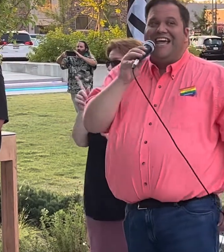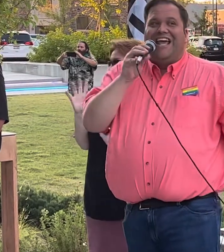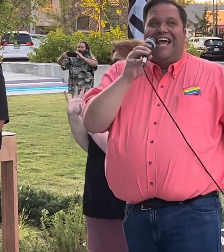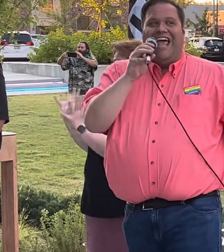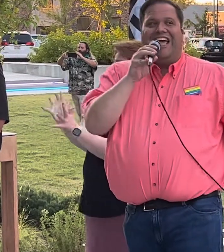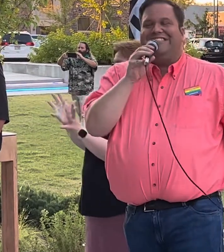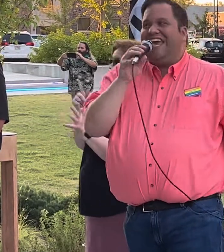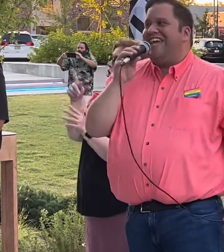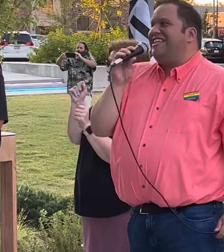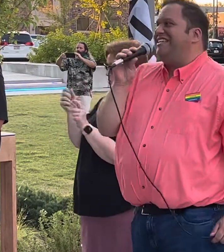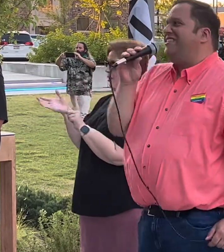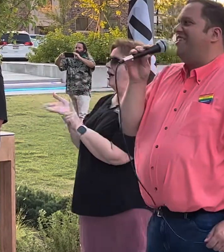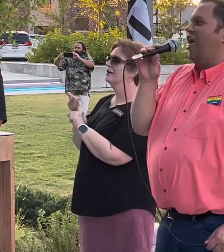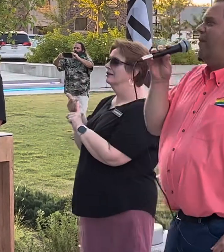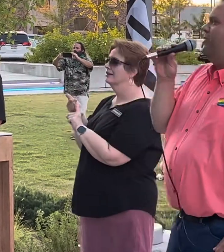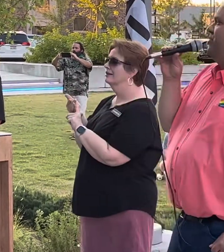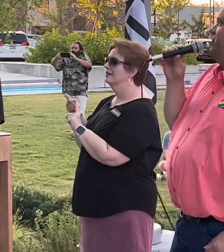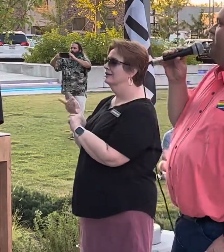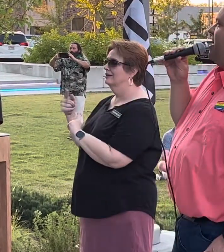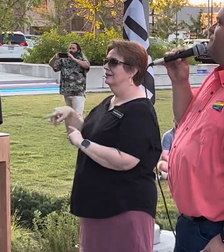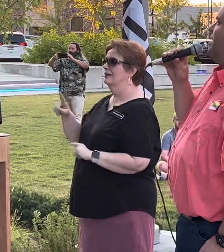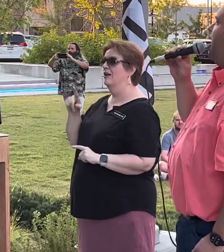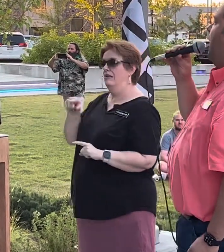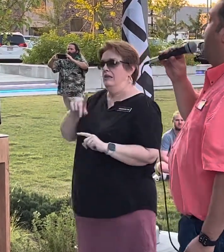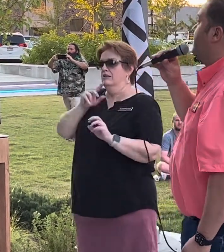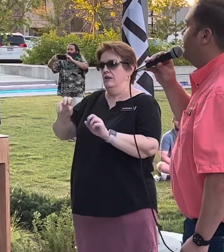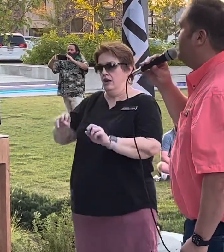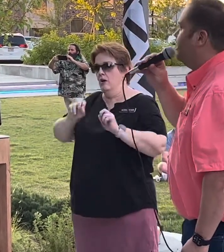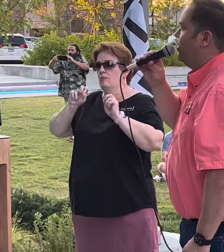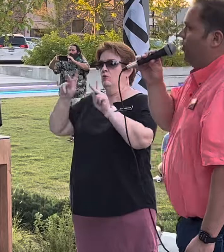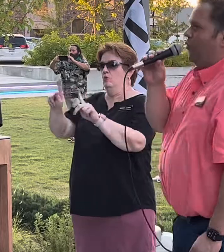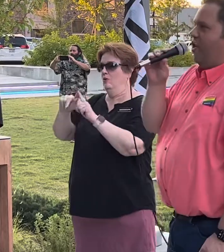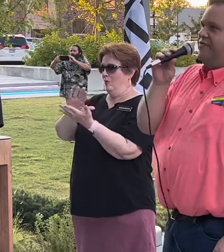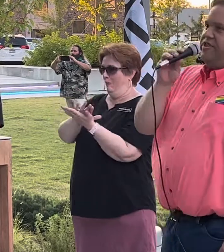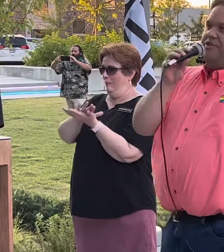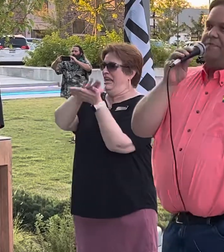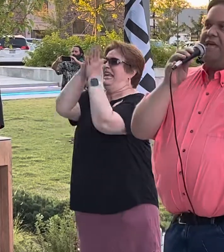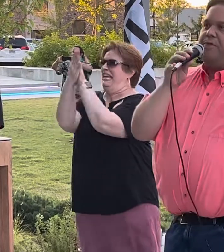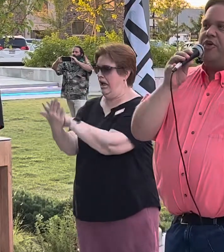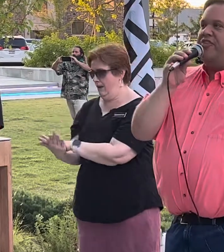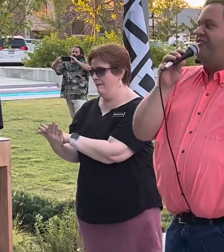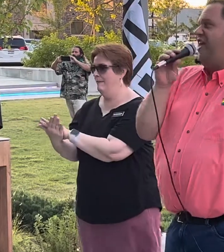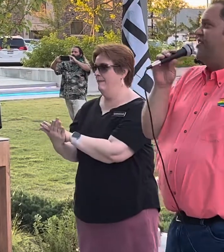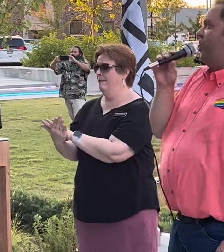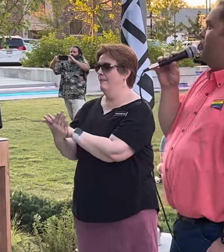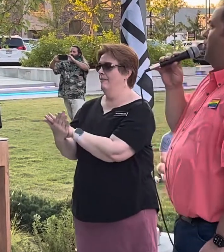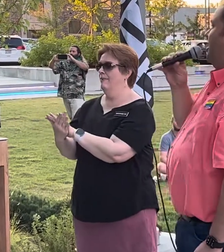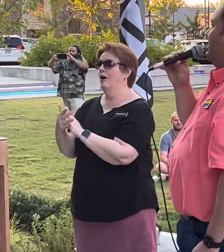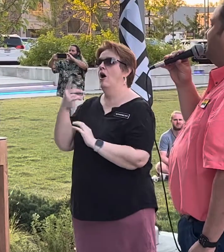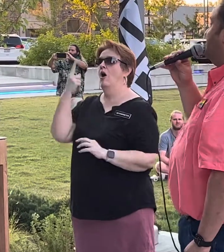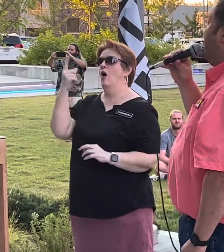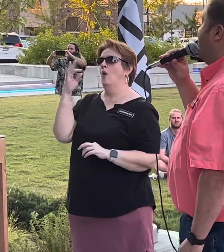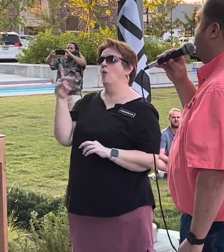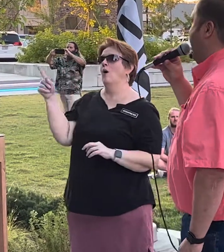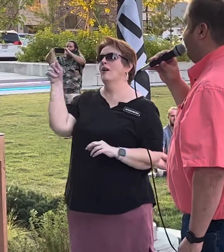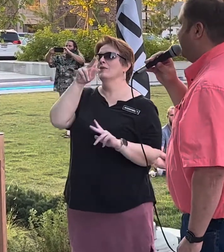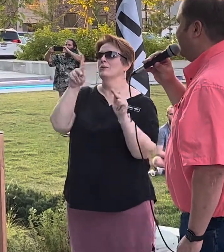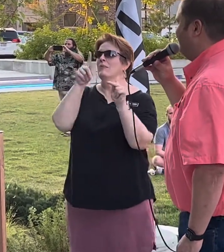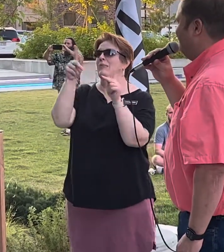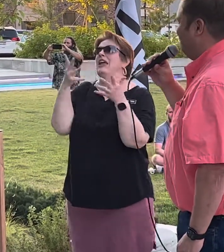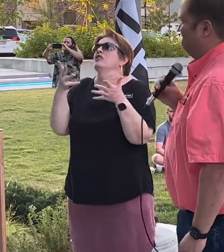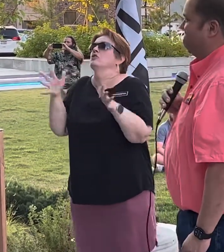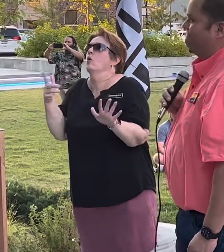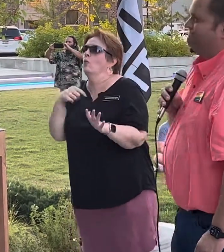it. And take this as an opportunity to become one of those people that they don't want us reading